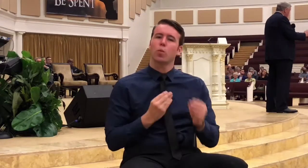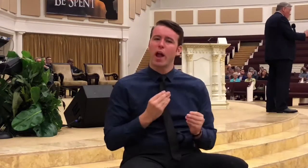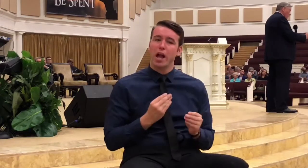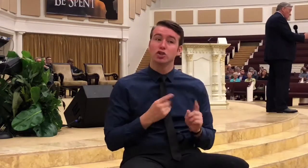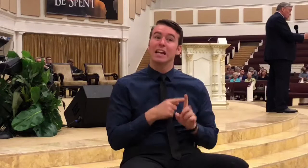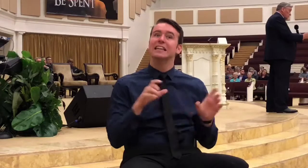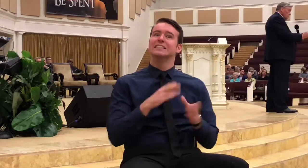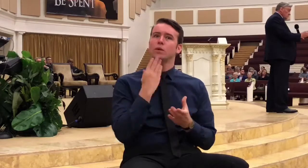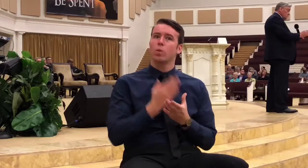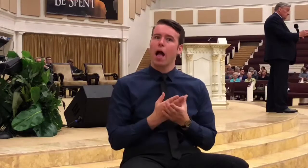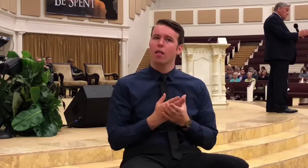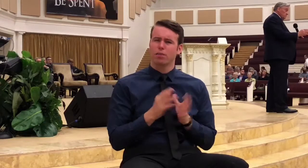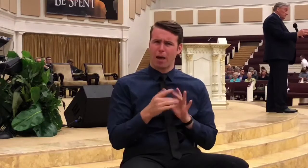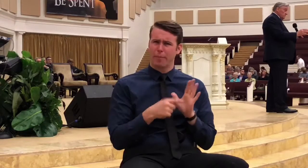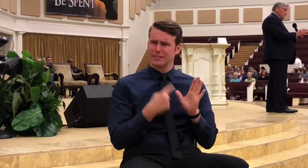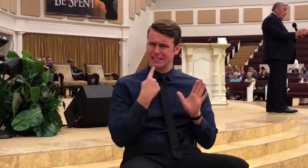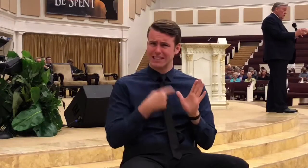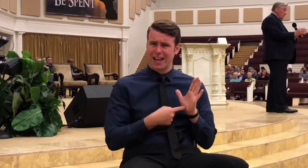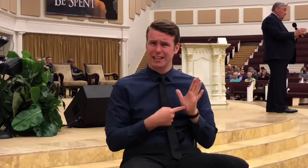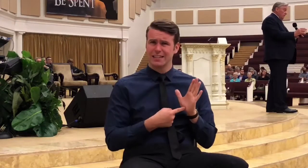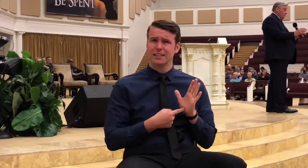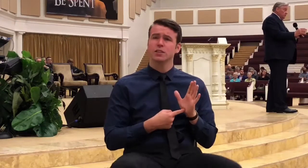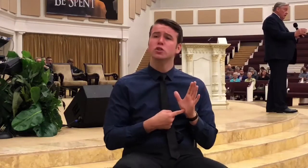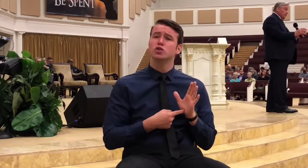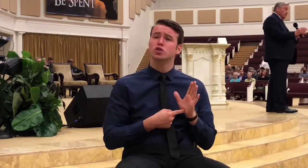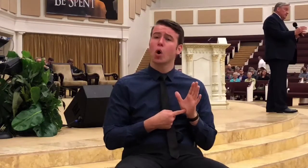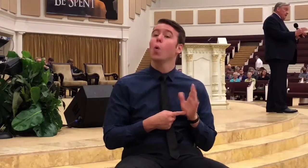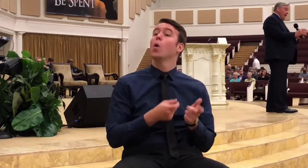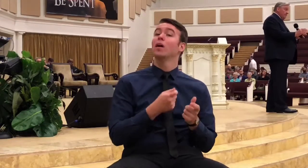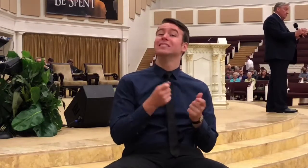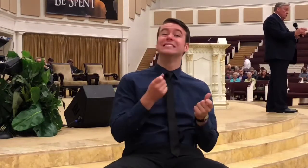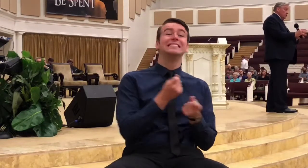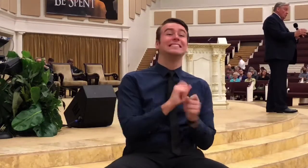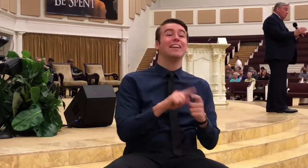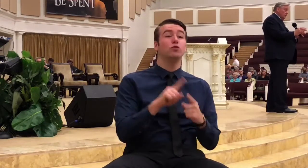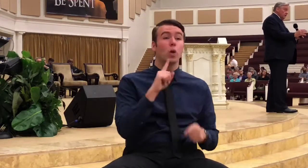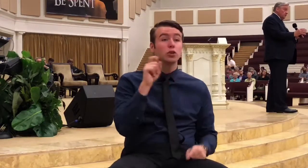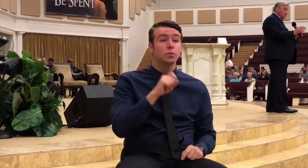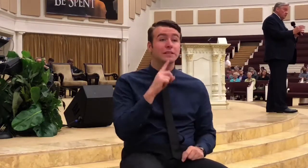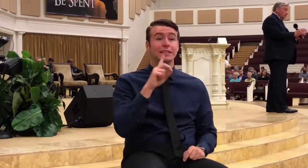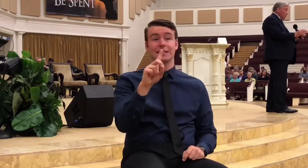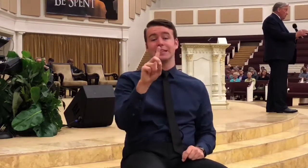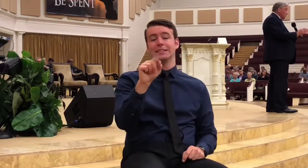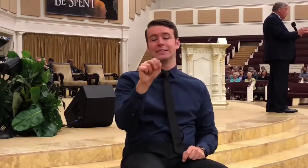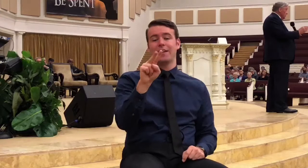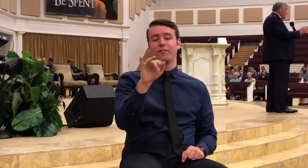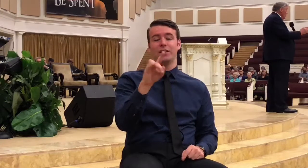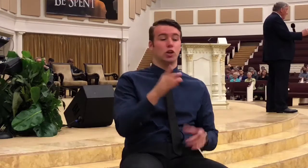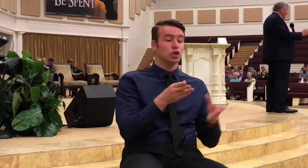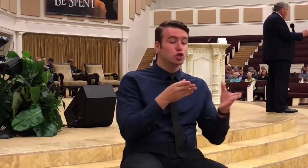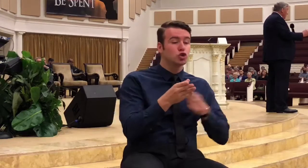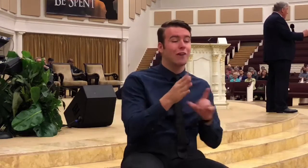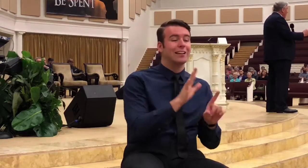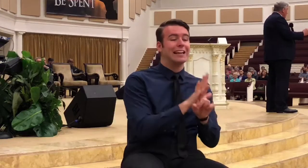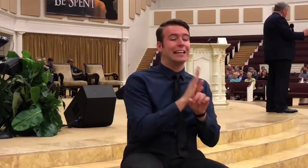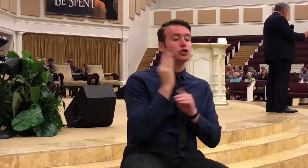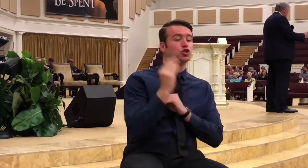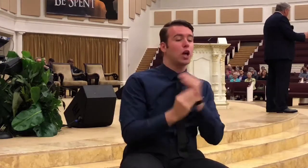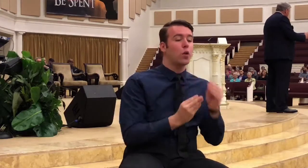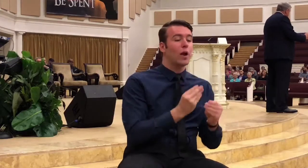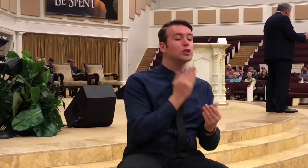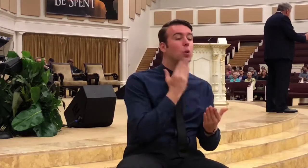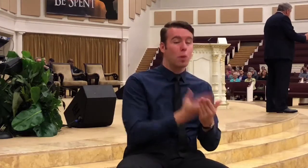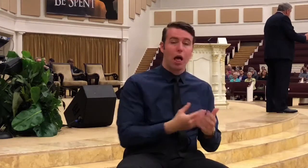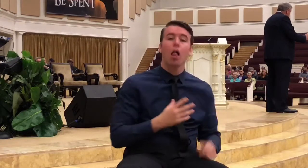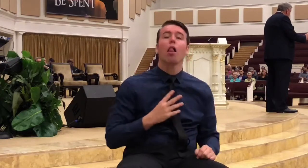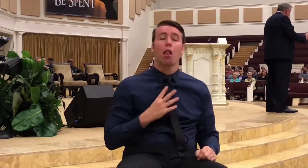And he did it well. So it's safe to say, David served his generation well. Or you could